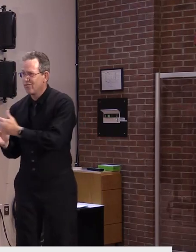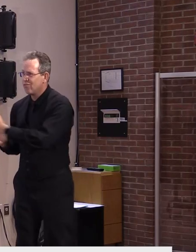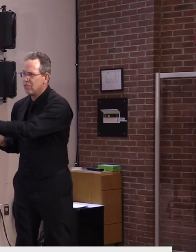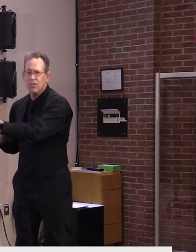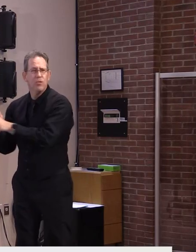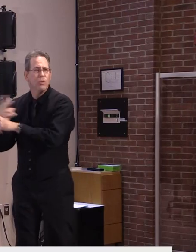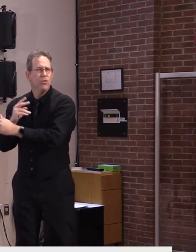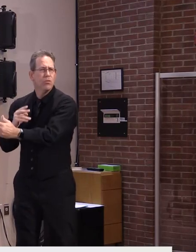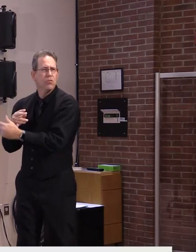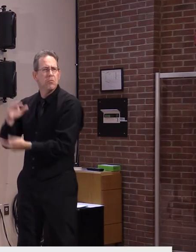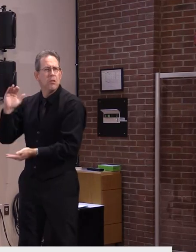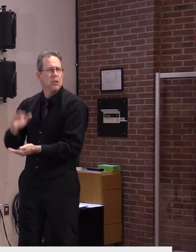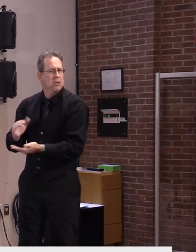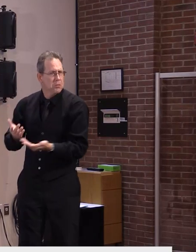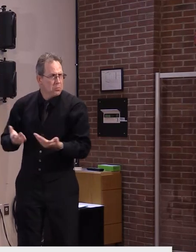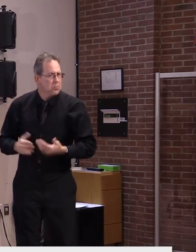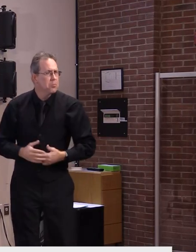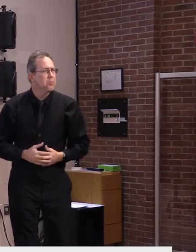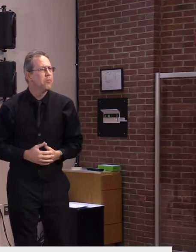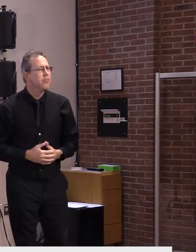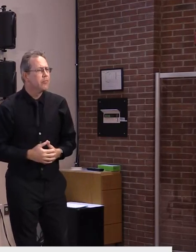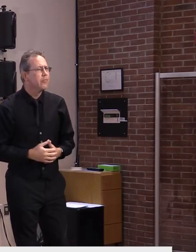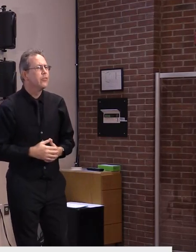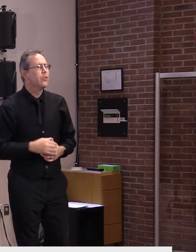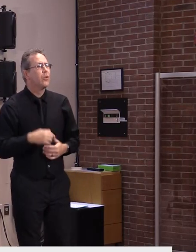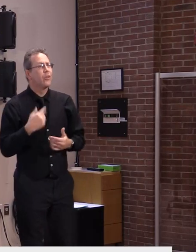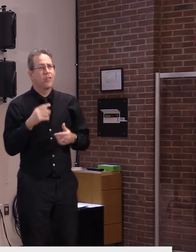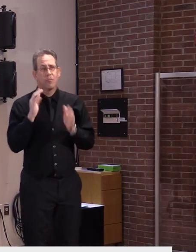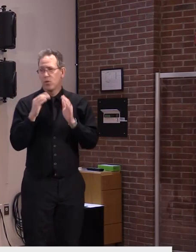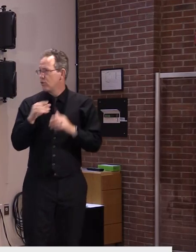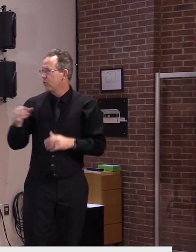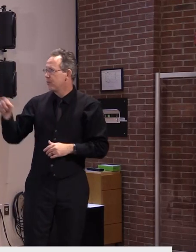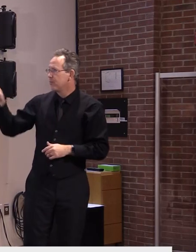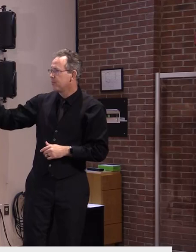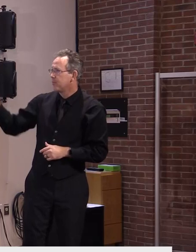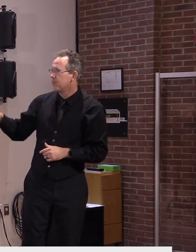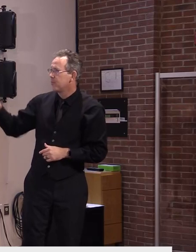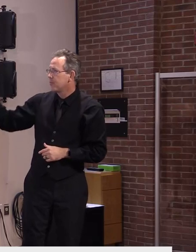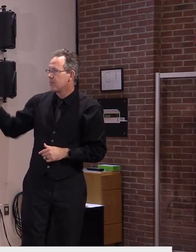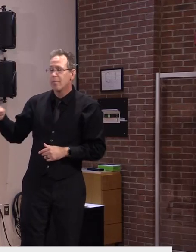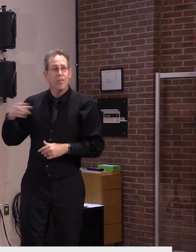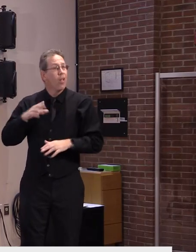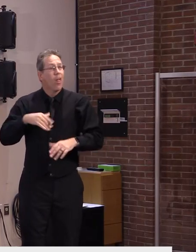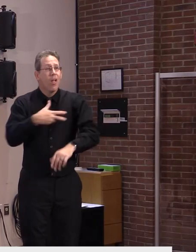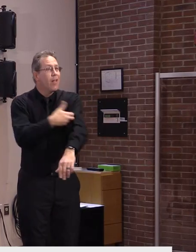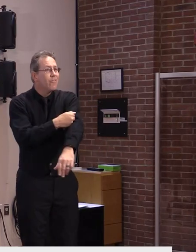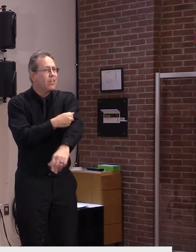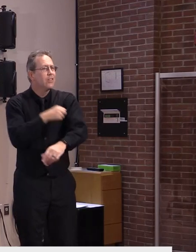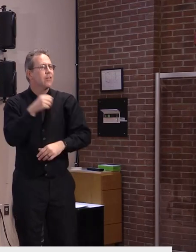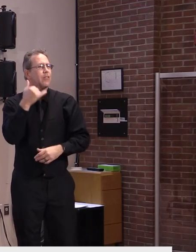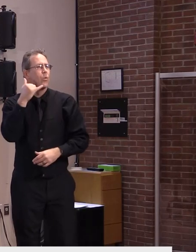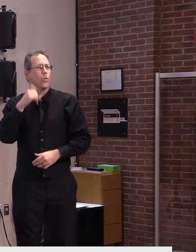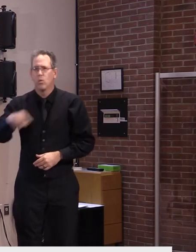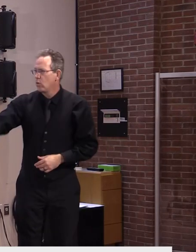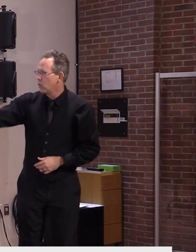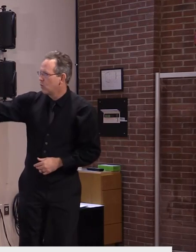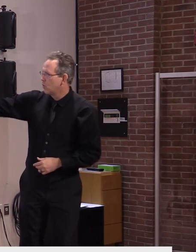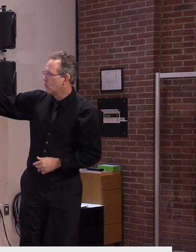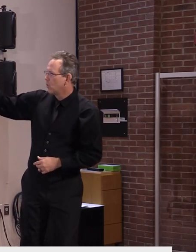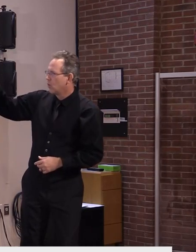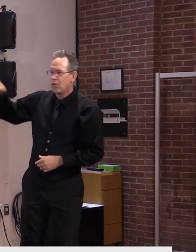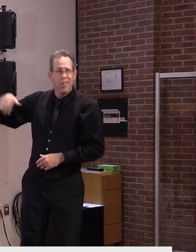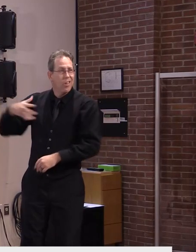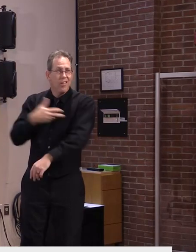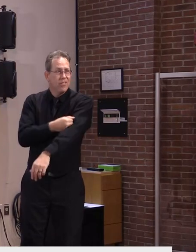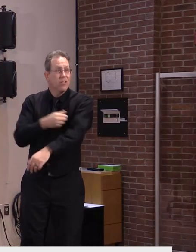When you look at the vaccinated versus unvaccinated rate, a similar story holds true here. You can see how much different that fully vaccinated rate is than